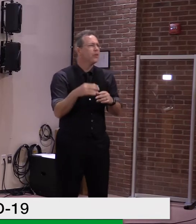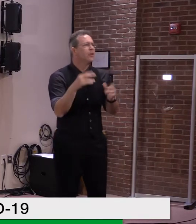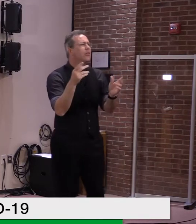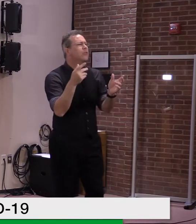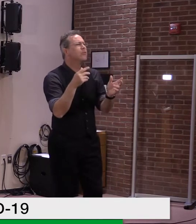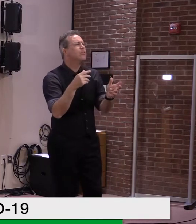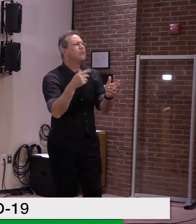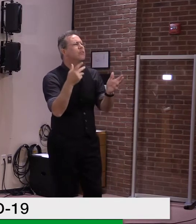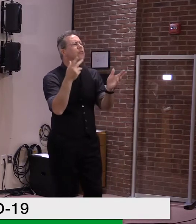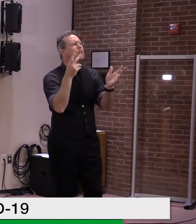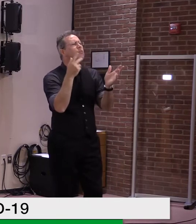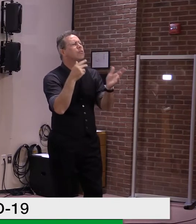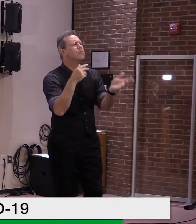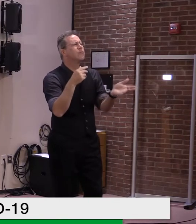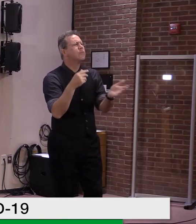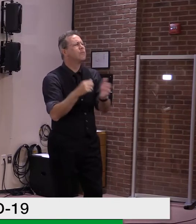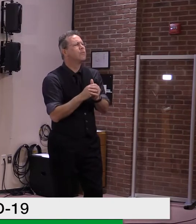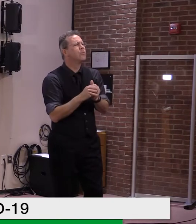2,600? Yes.